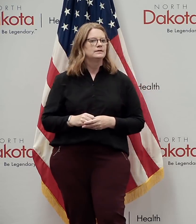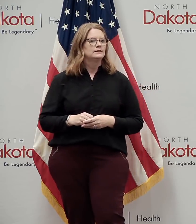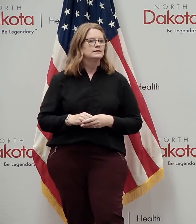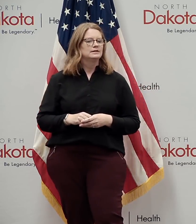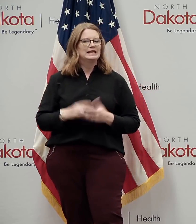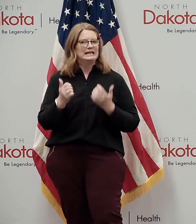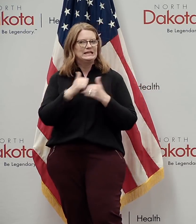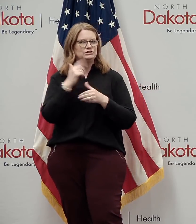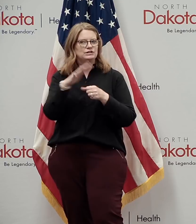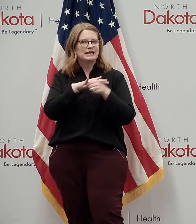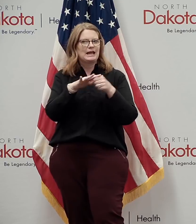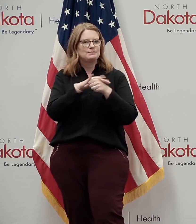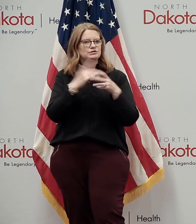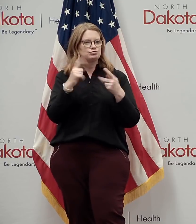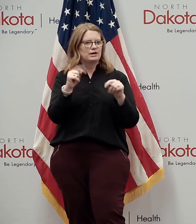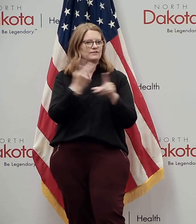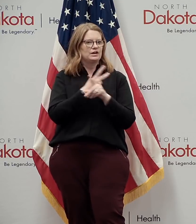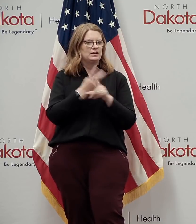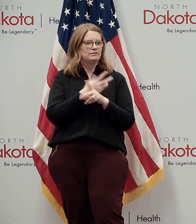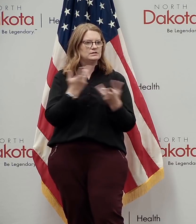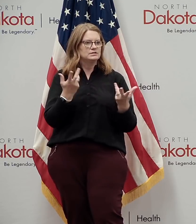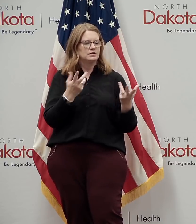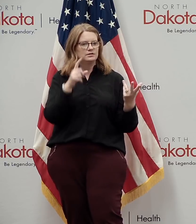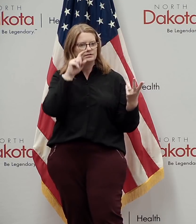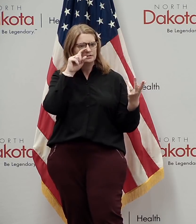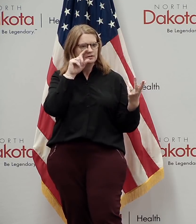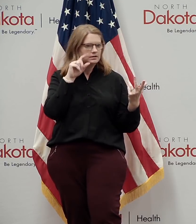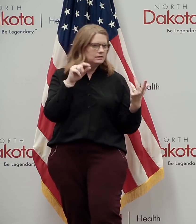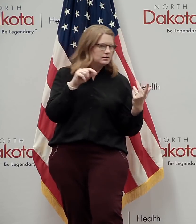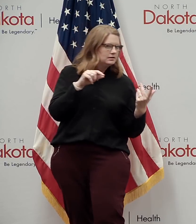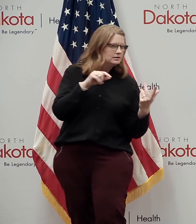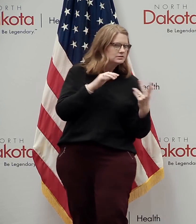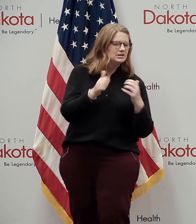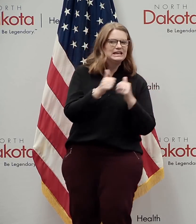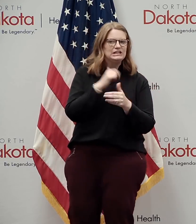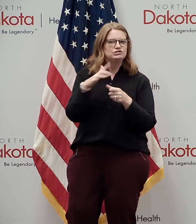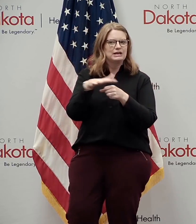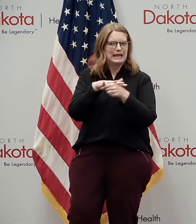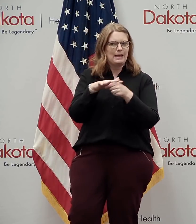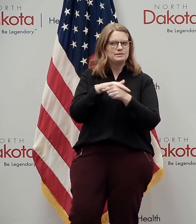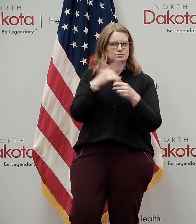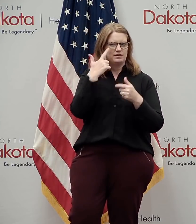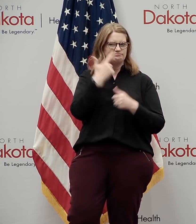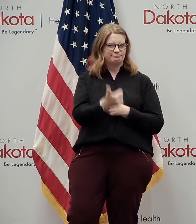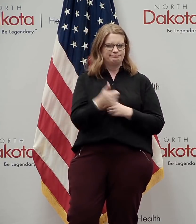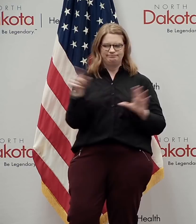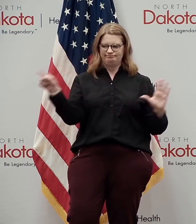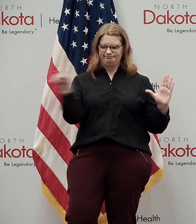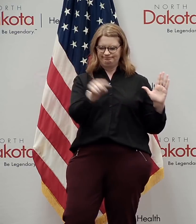on each campus. It's a campus by campus decision. Correct. Right.